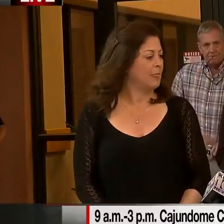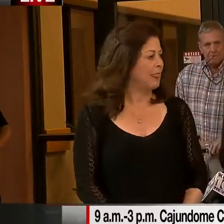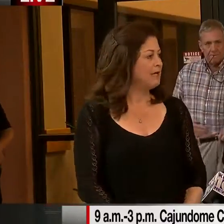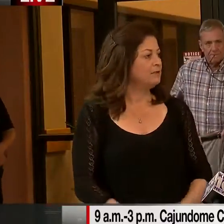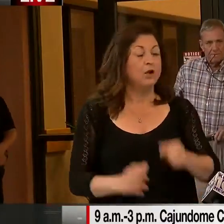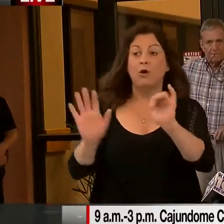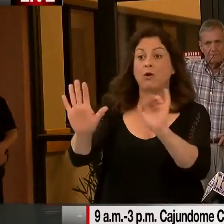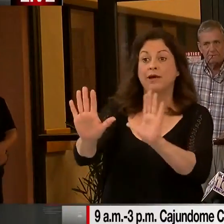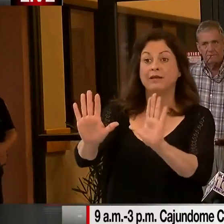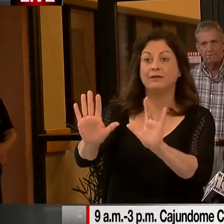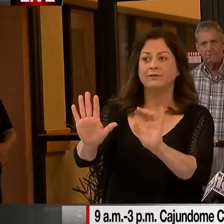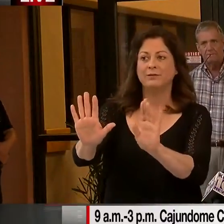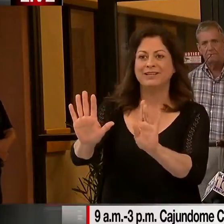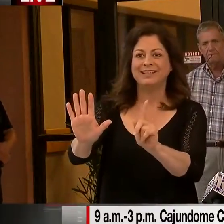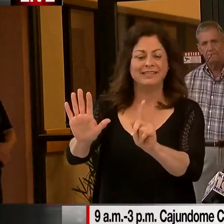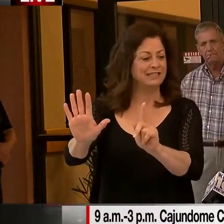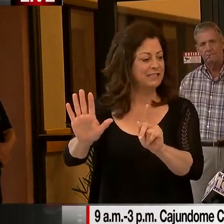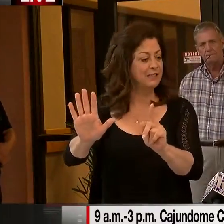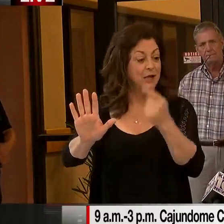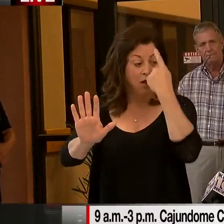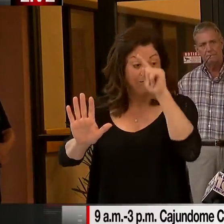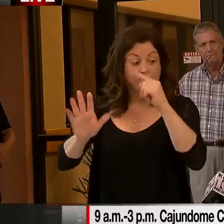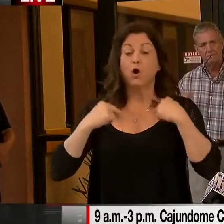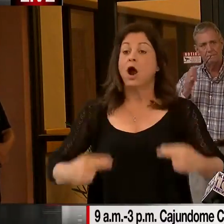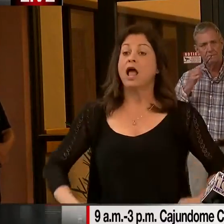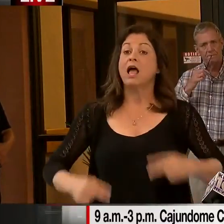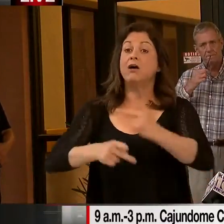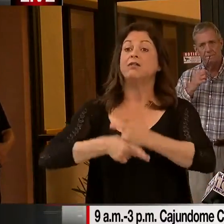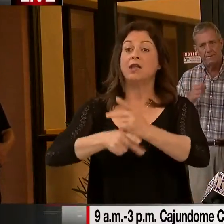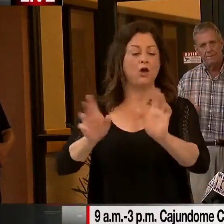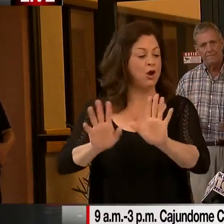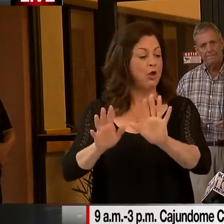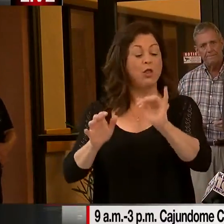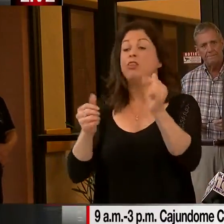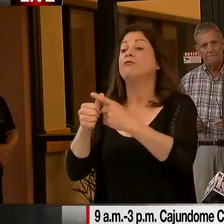Scratch that original number. For healthcare professionals, okay. Throughout Acadiana.